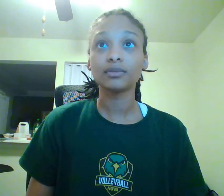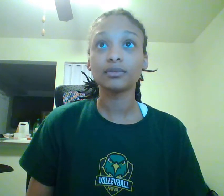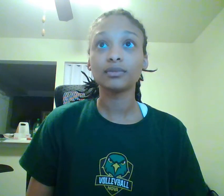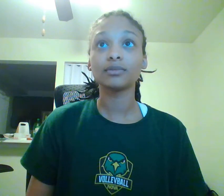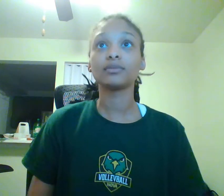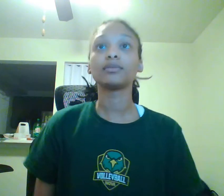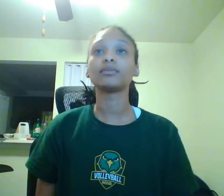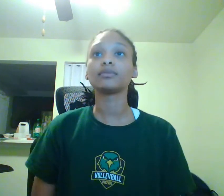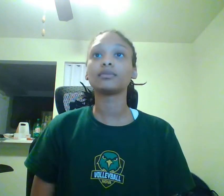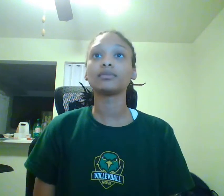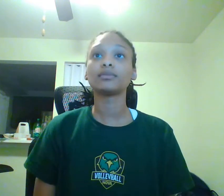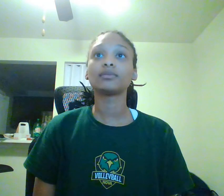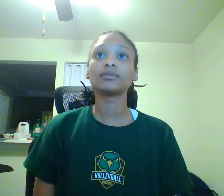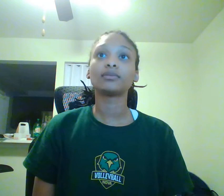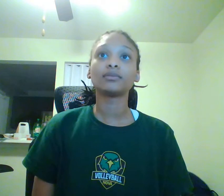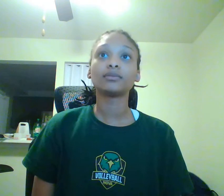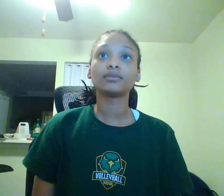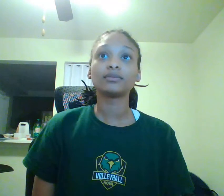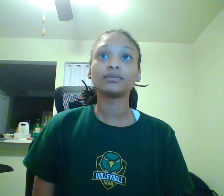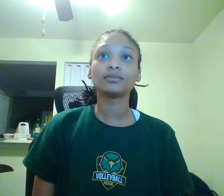Hello, my name is Chris Lunas.